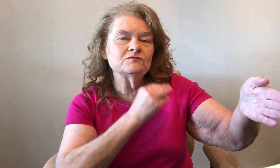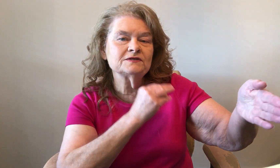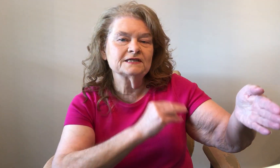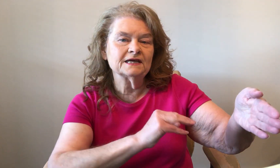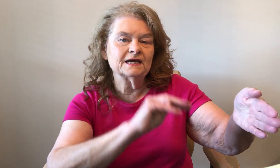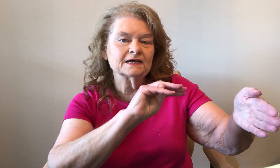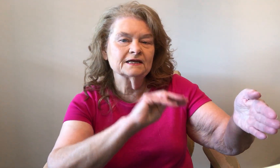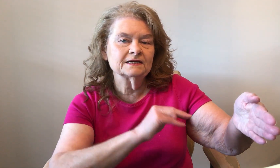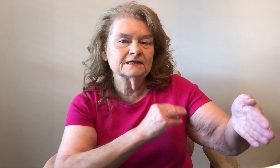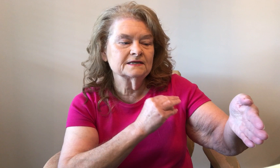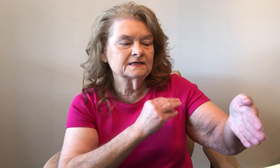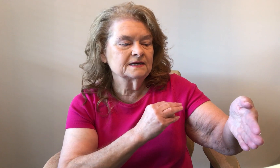music?